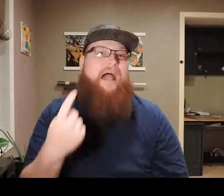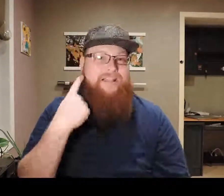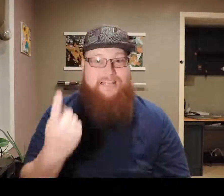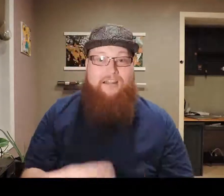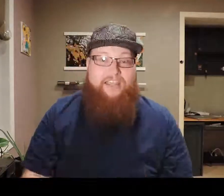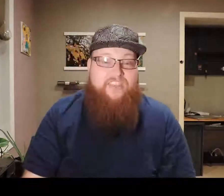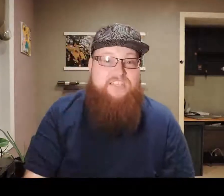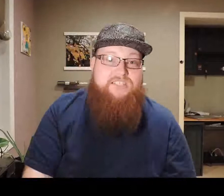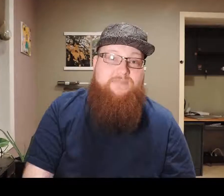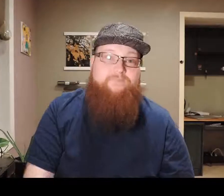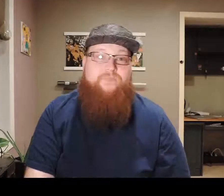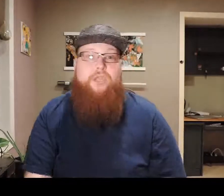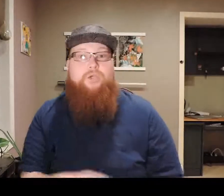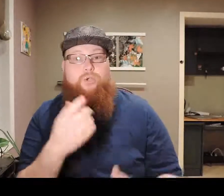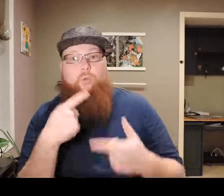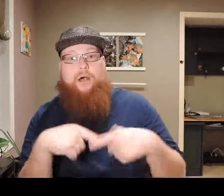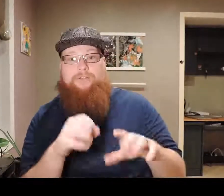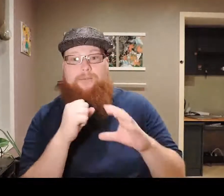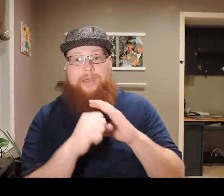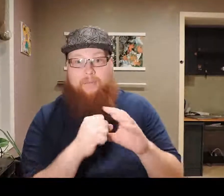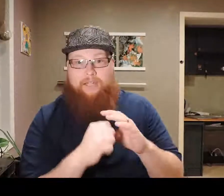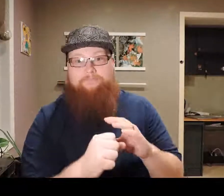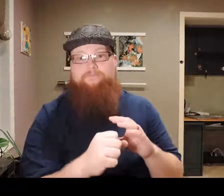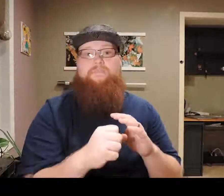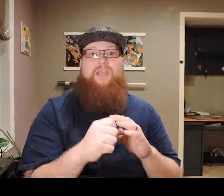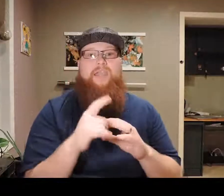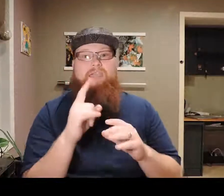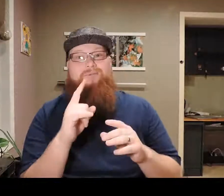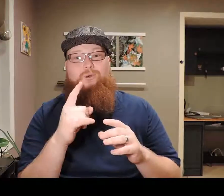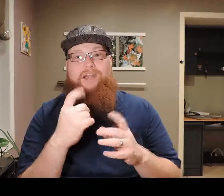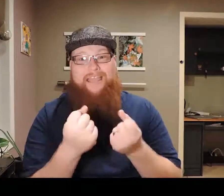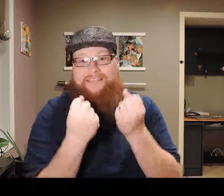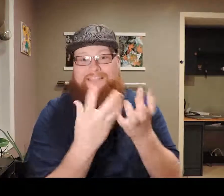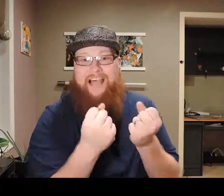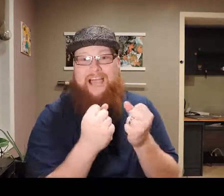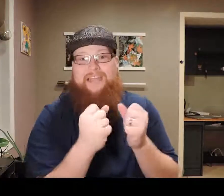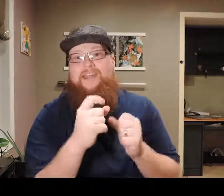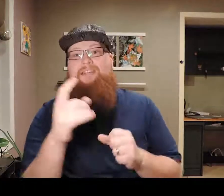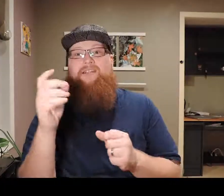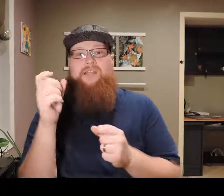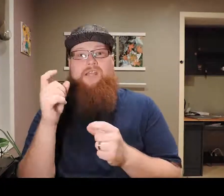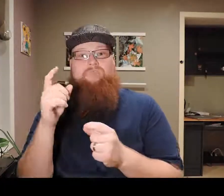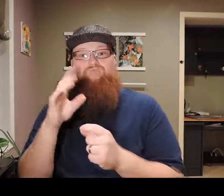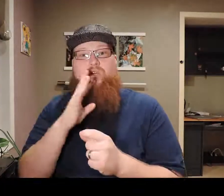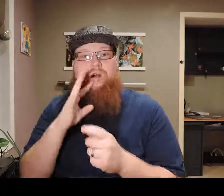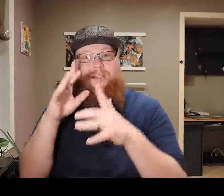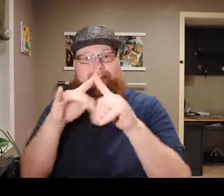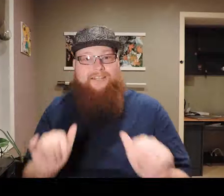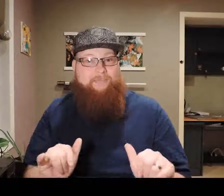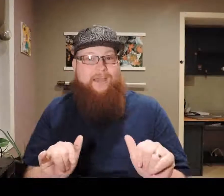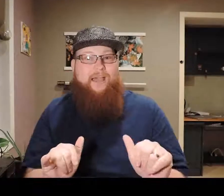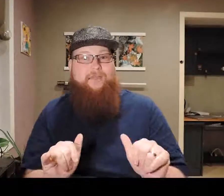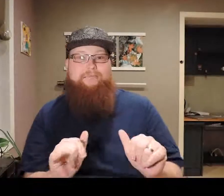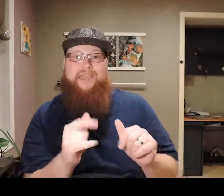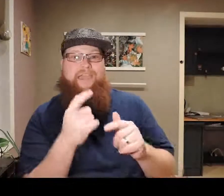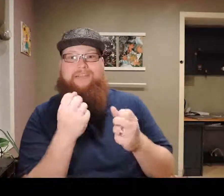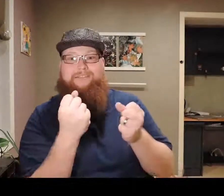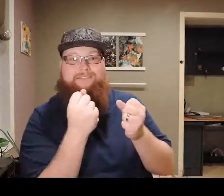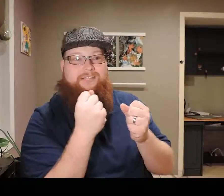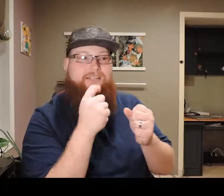I sound like this. So while simcomming is where I can sign and talk at the same time, and it's